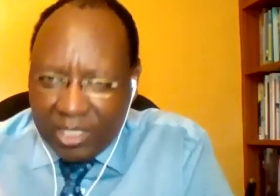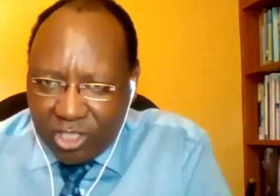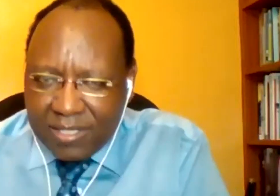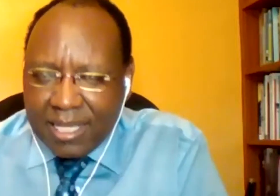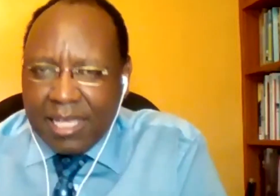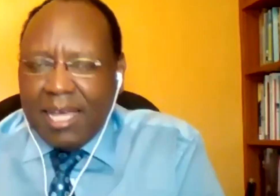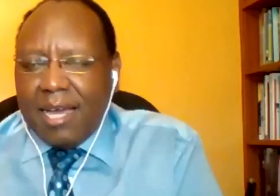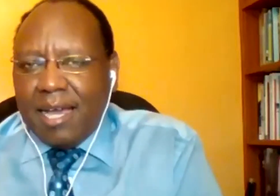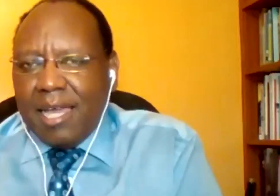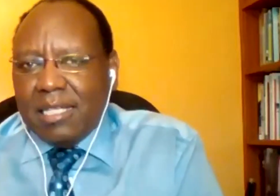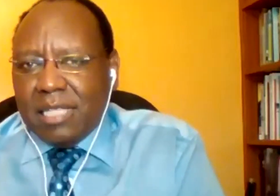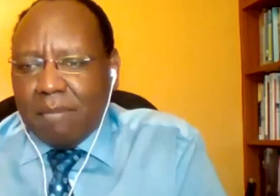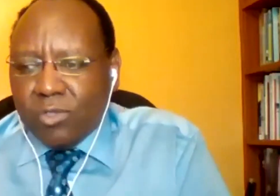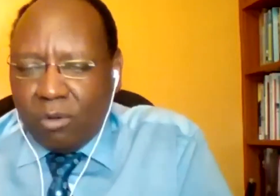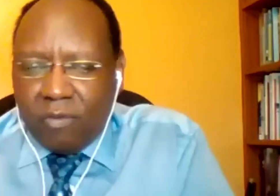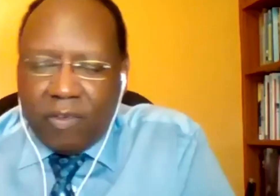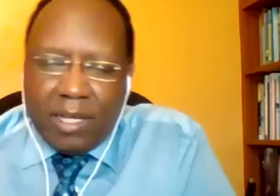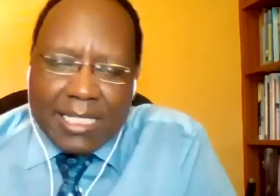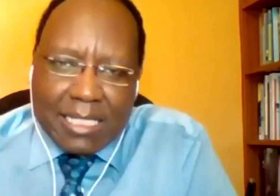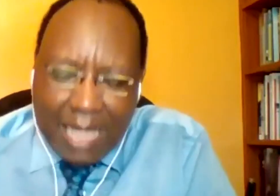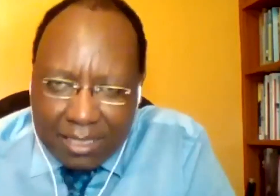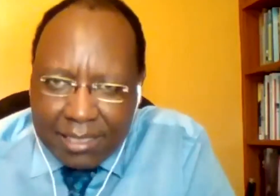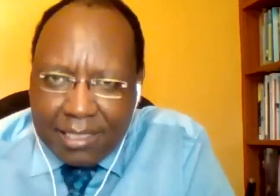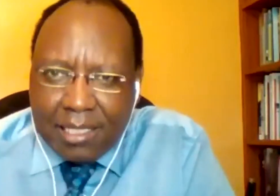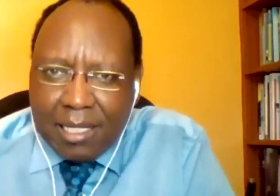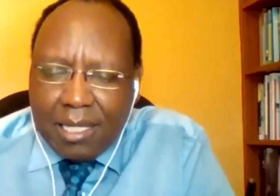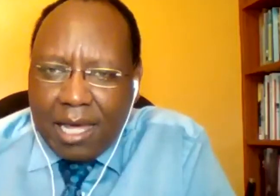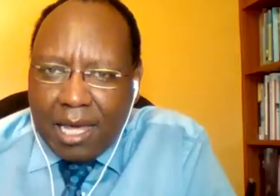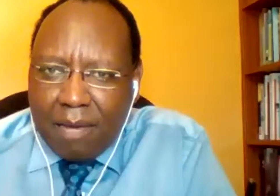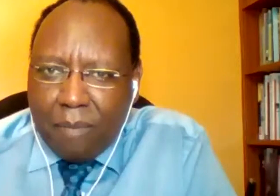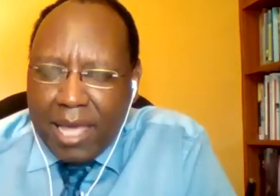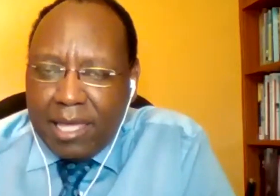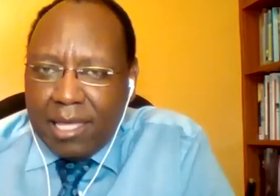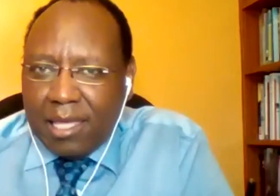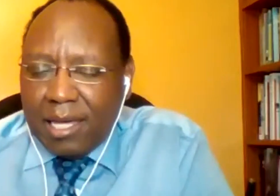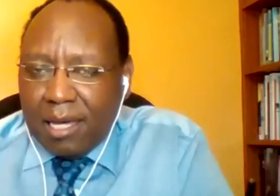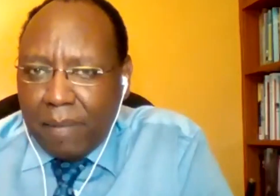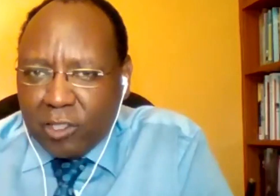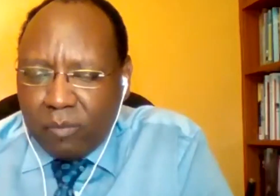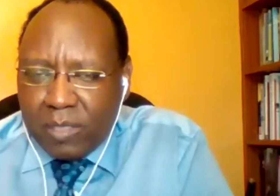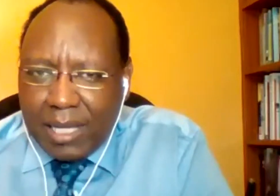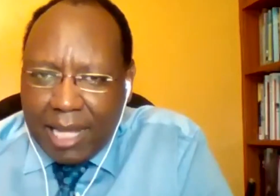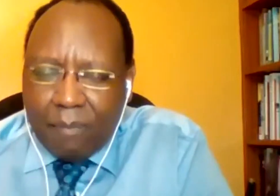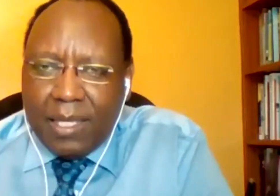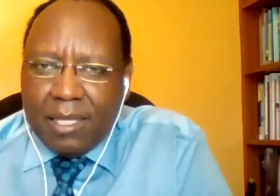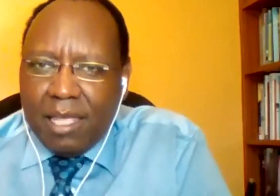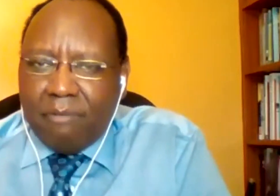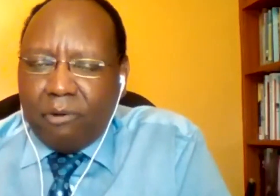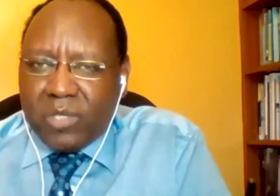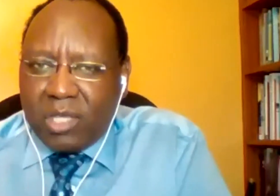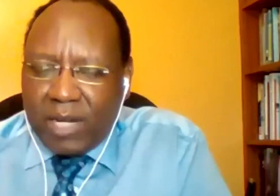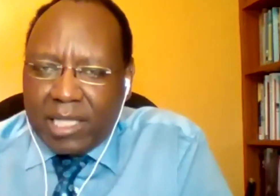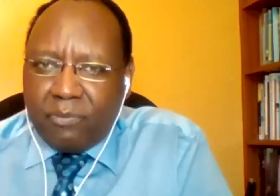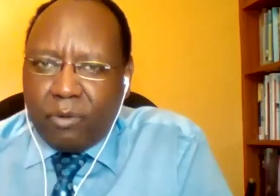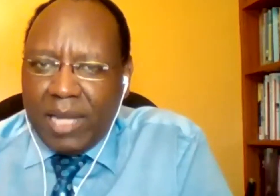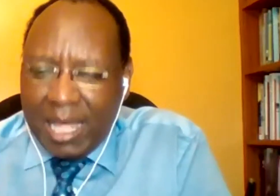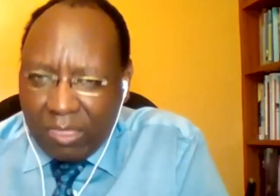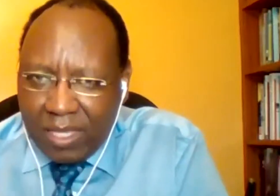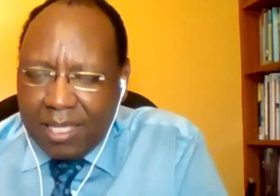hear are crickets. So if you've ever experienced that, this is for you. You wonder, why are they not